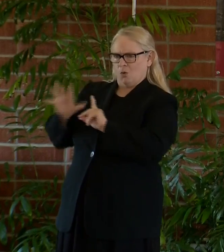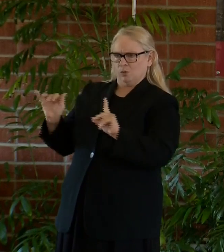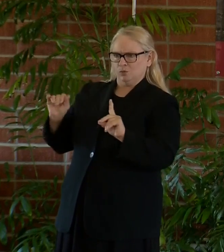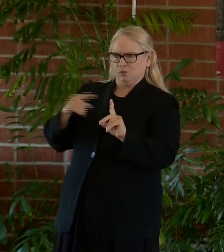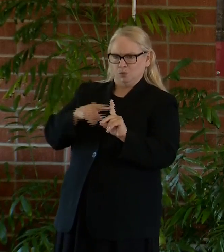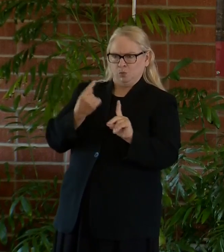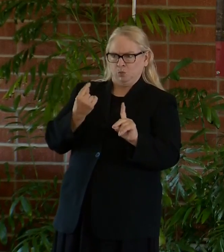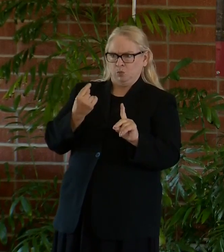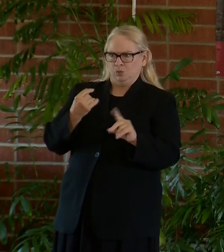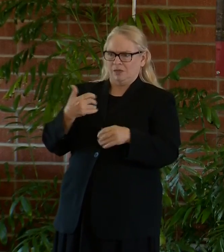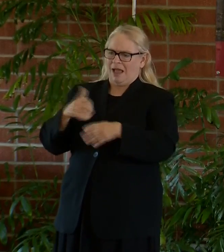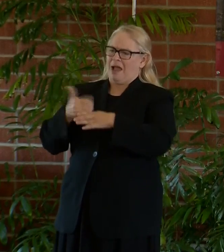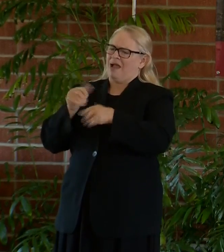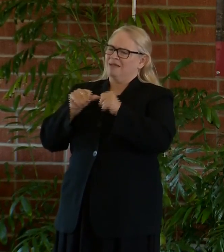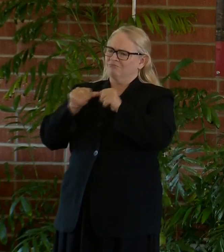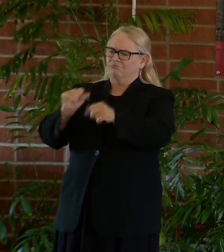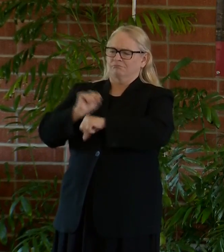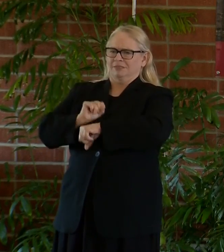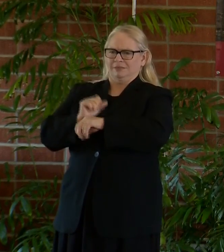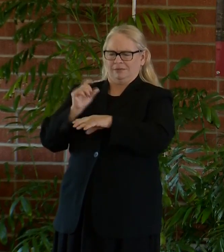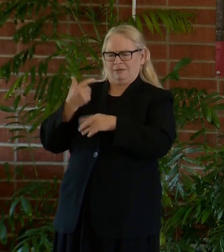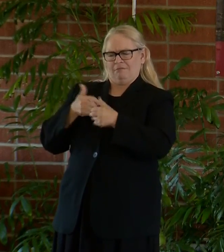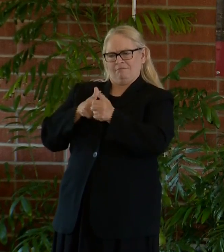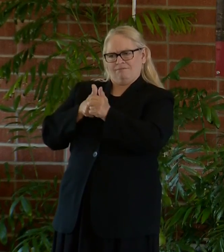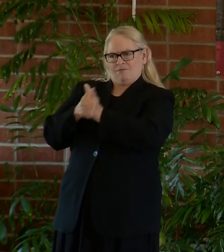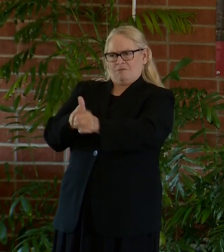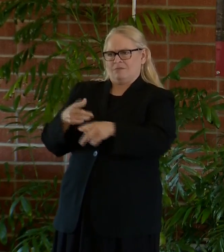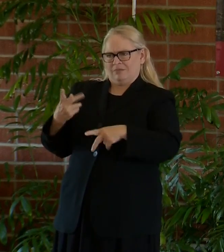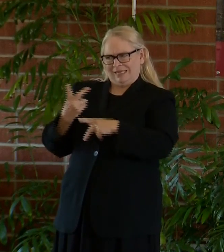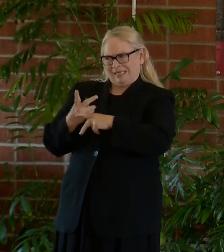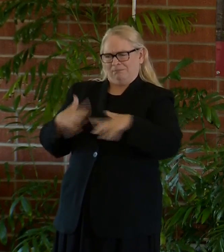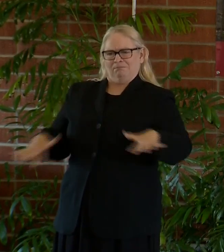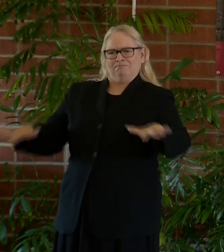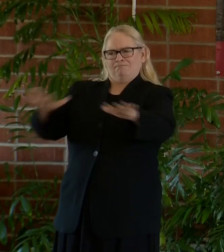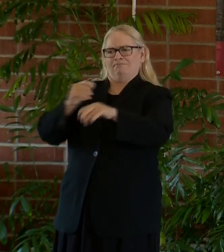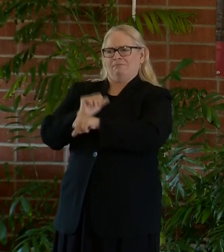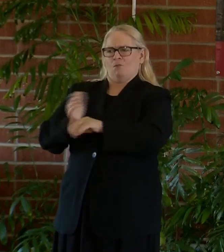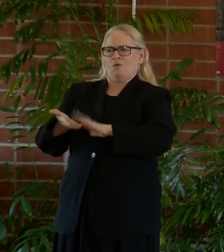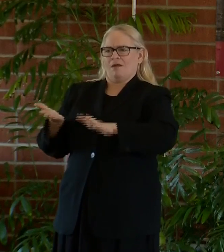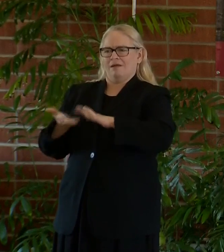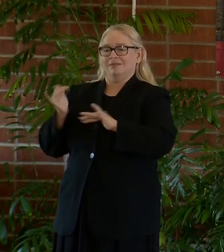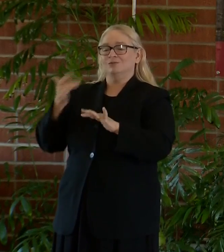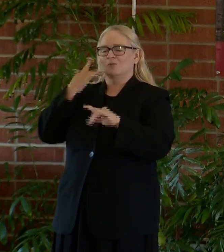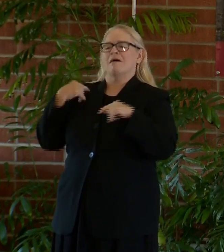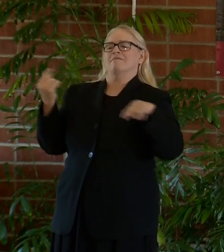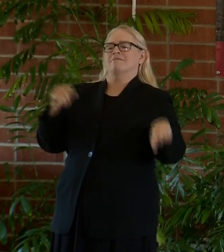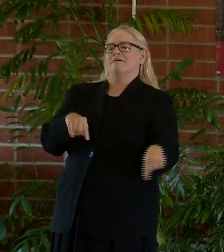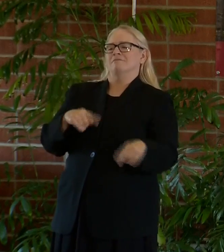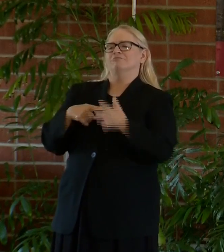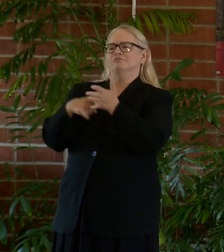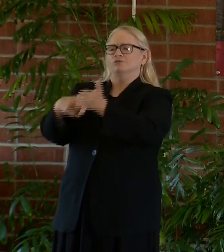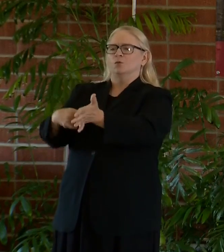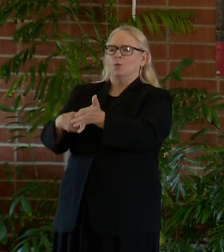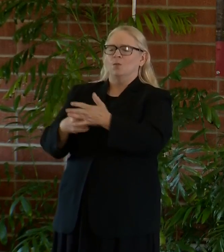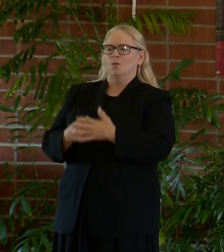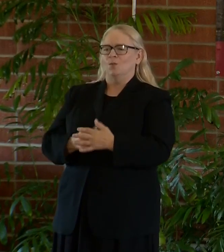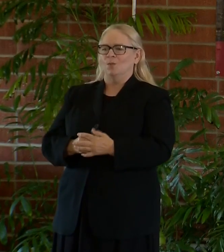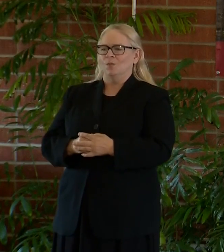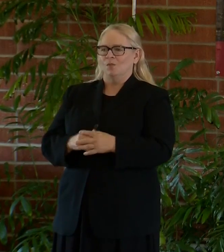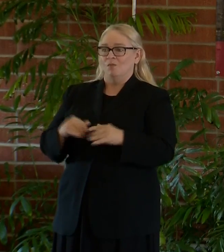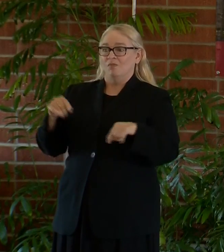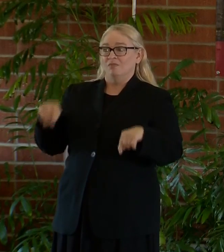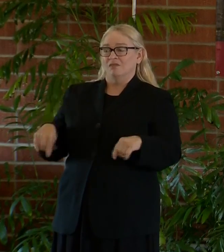the community those businesses are operating in. And the reason we came here is demonstrably this is a